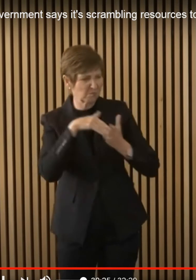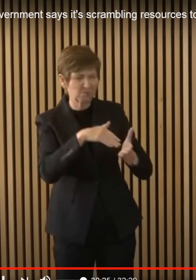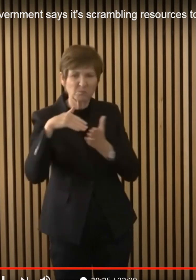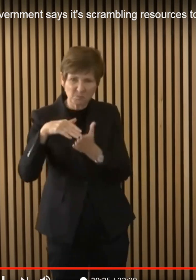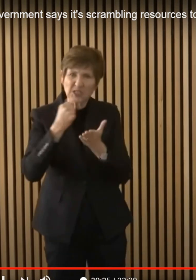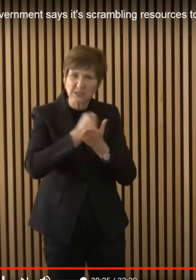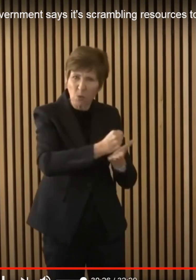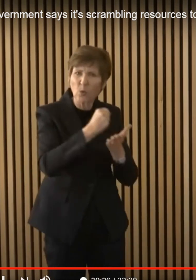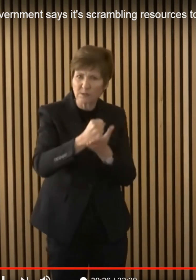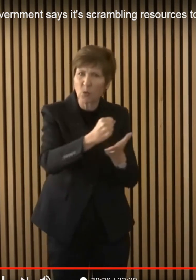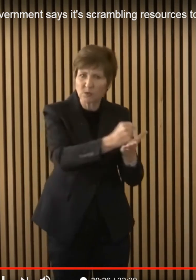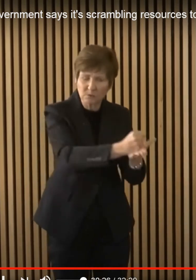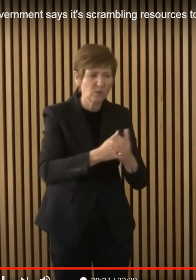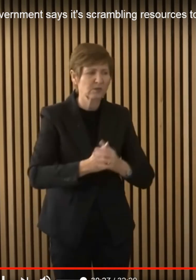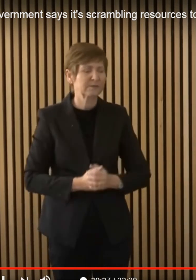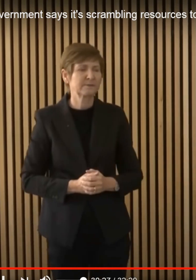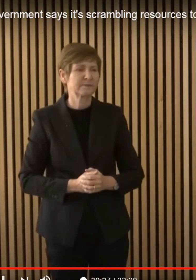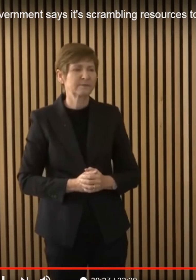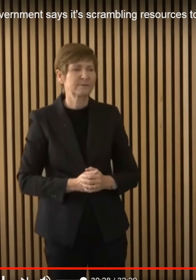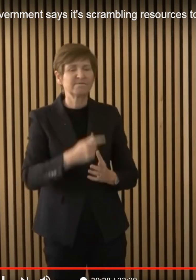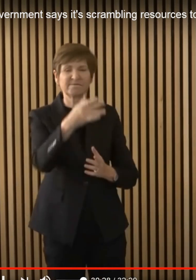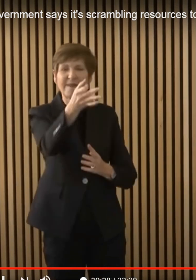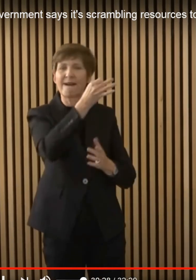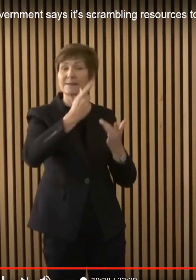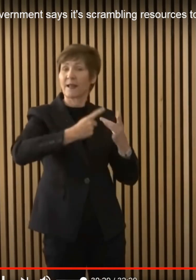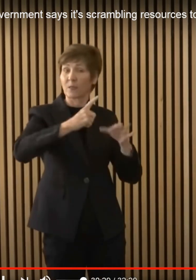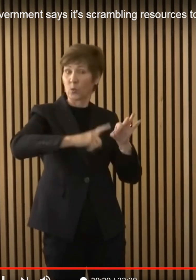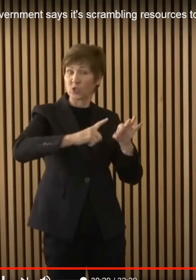ask Alison to provide the detail here.